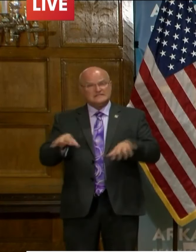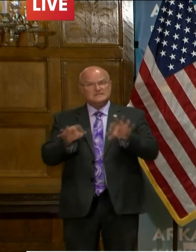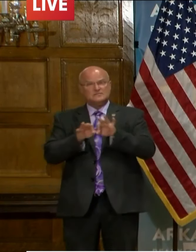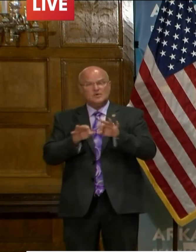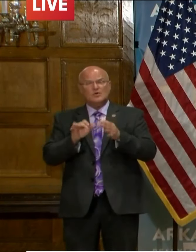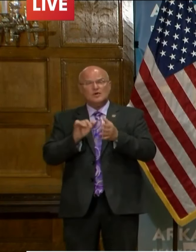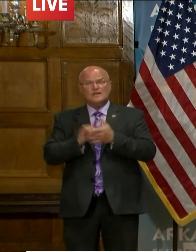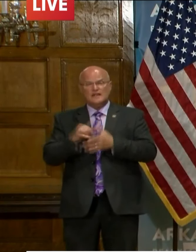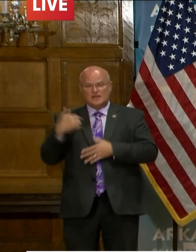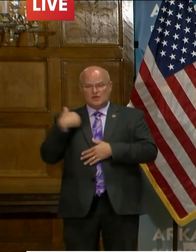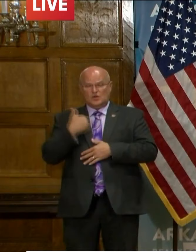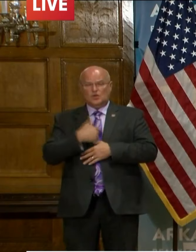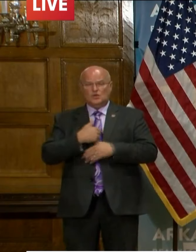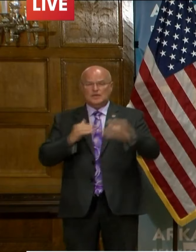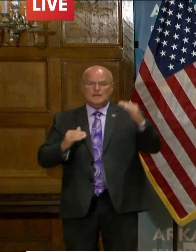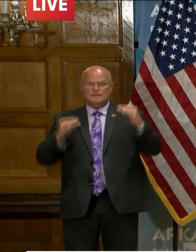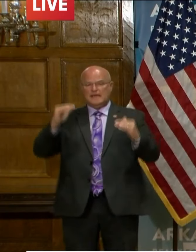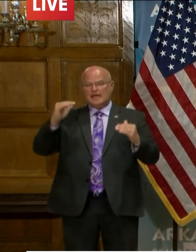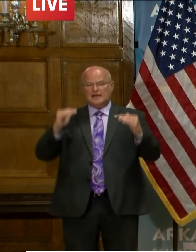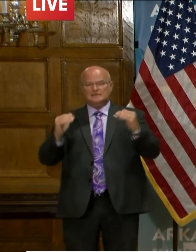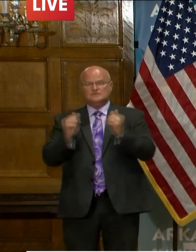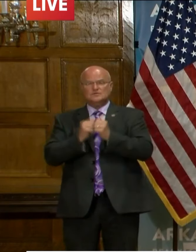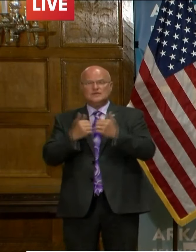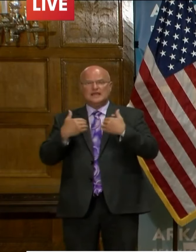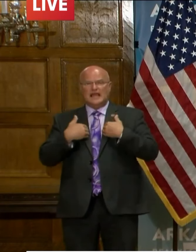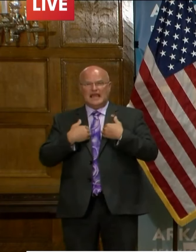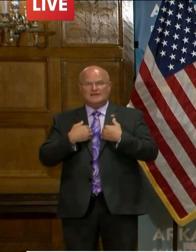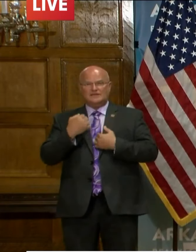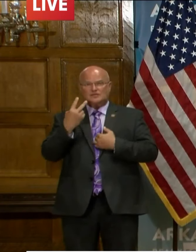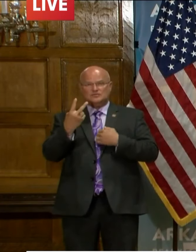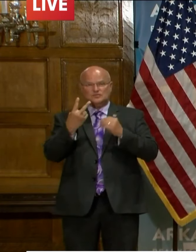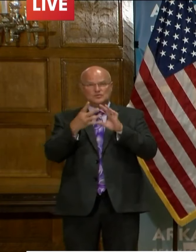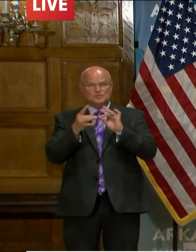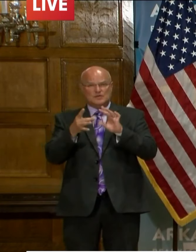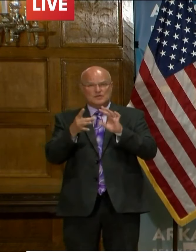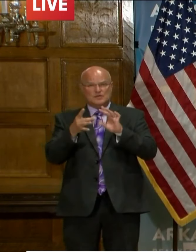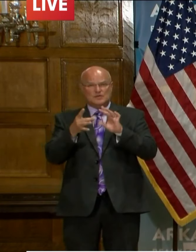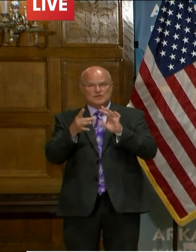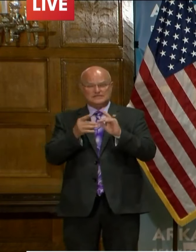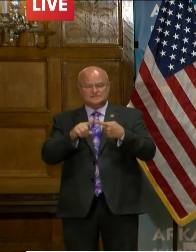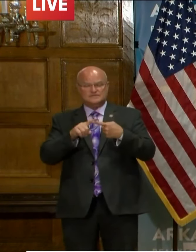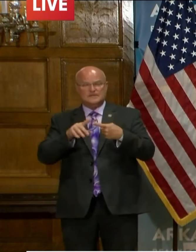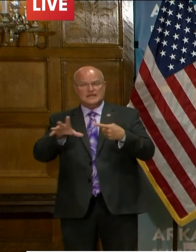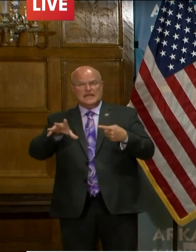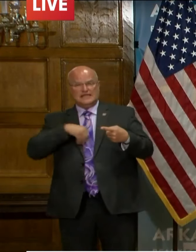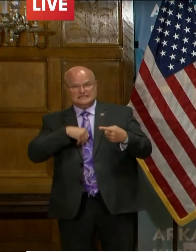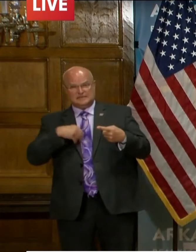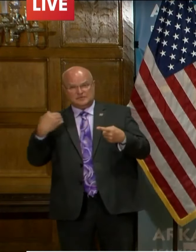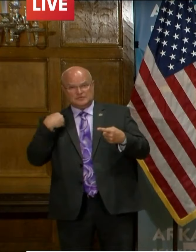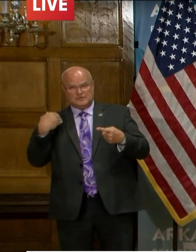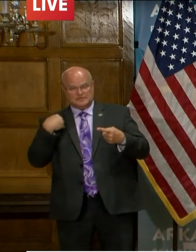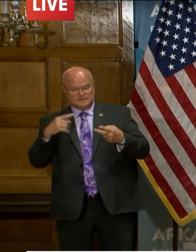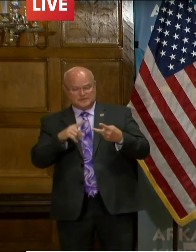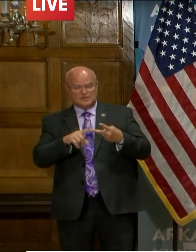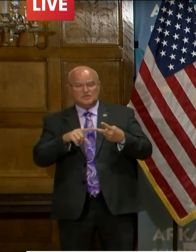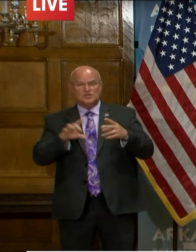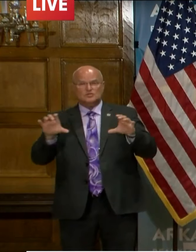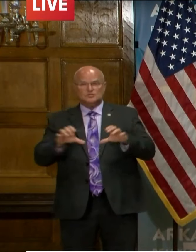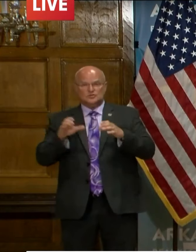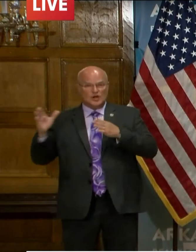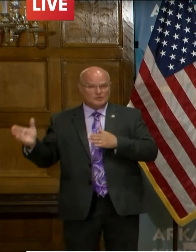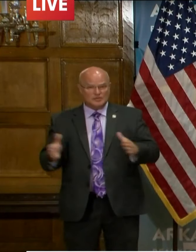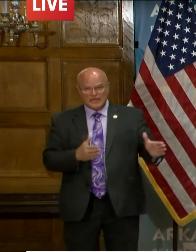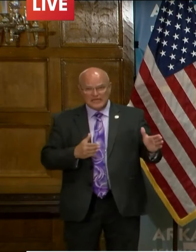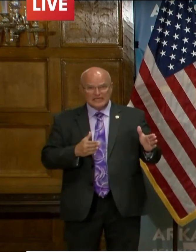important that we balance this with having two messages. Let's take responsibility, let's do our